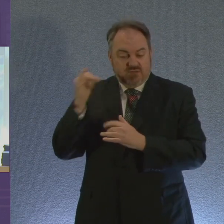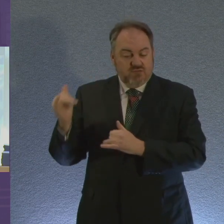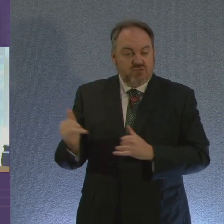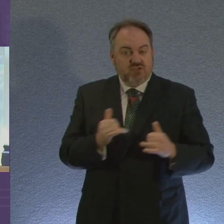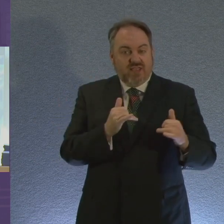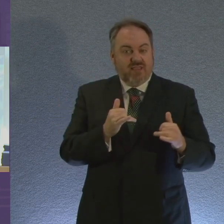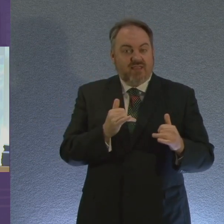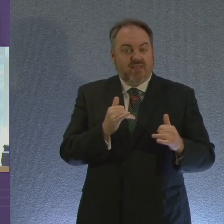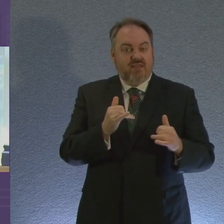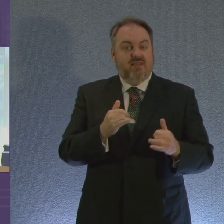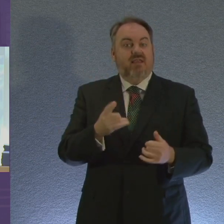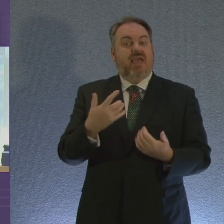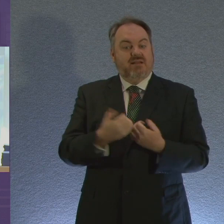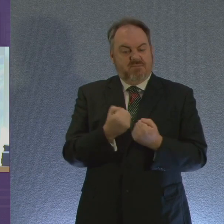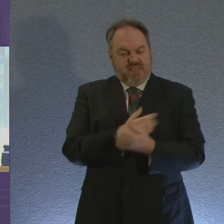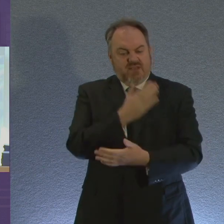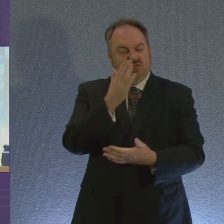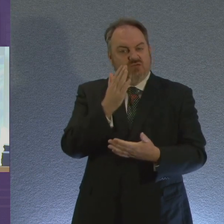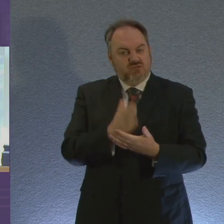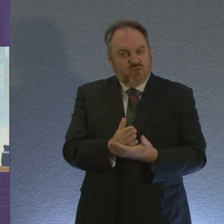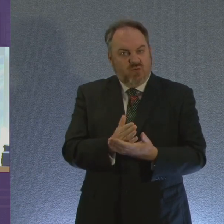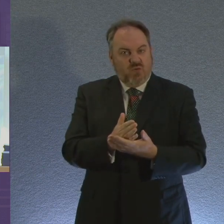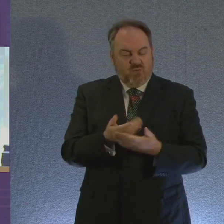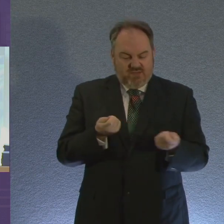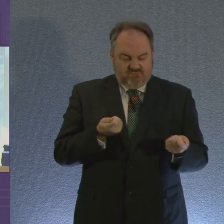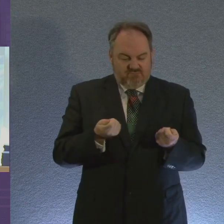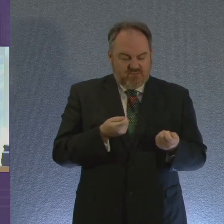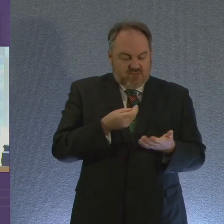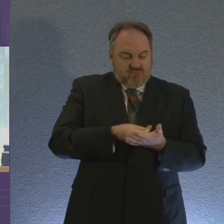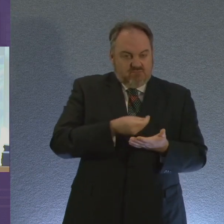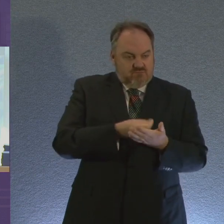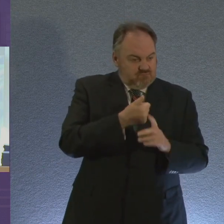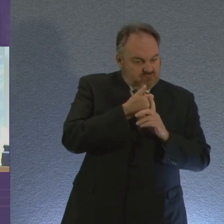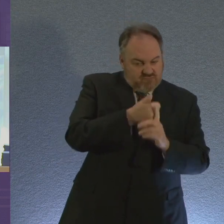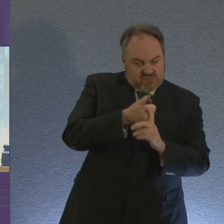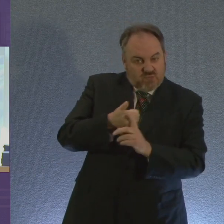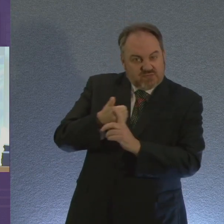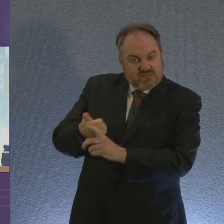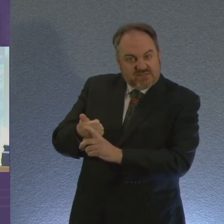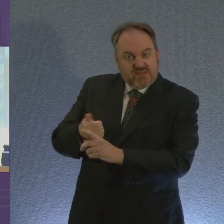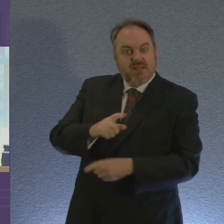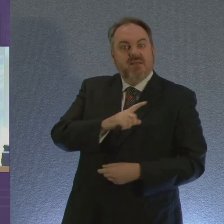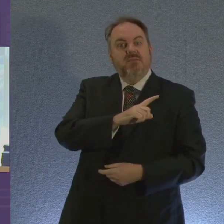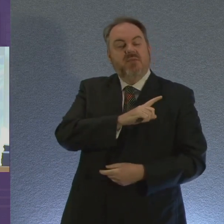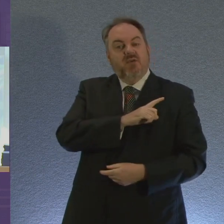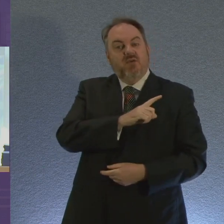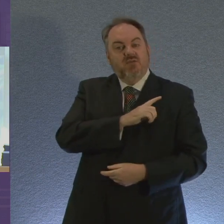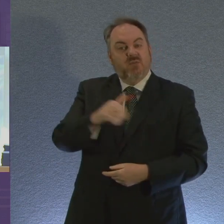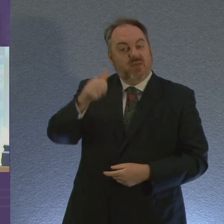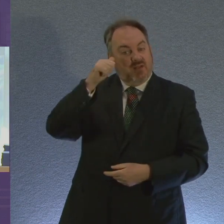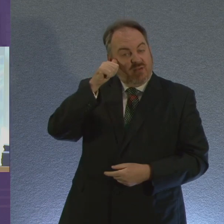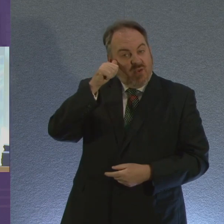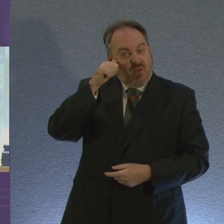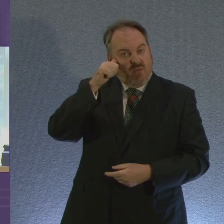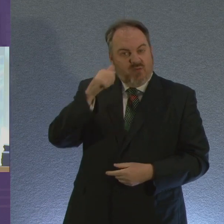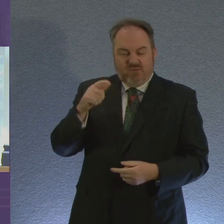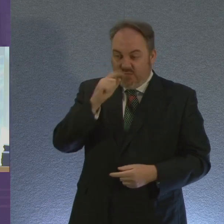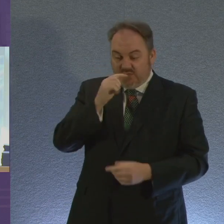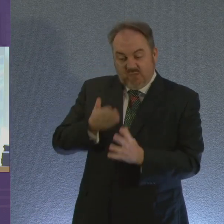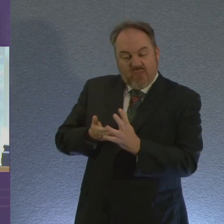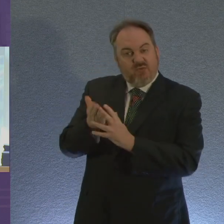unprecedented reprioritisation of resources and powers, shows what can be done where there's a will. Once we get through